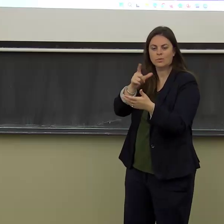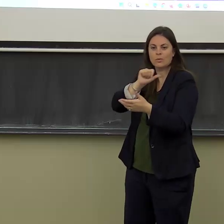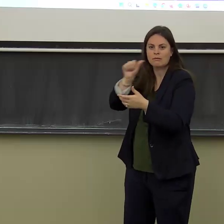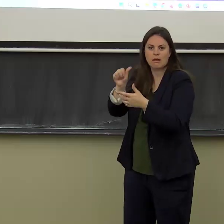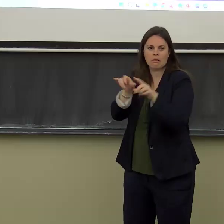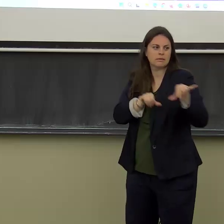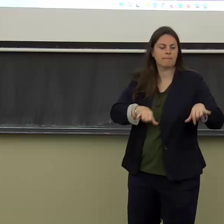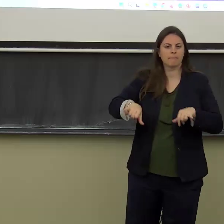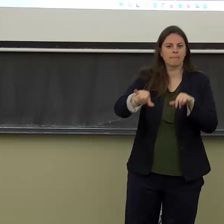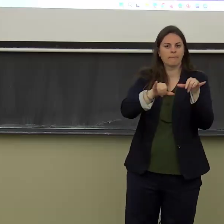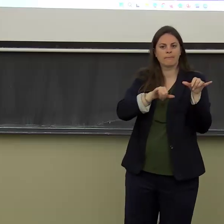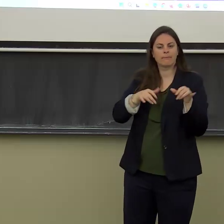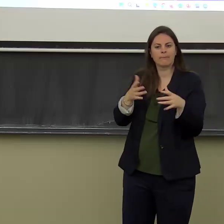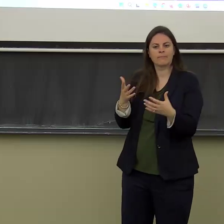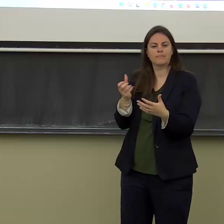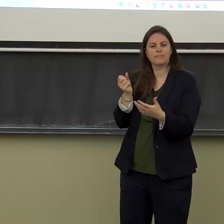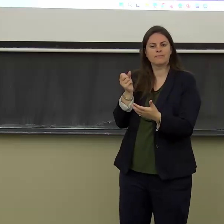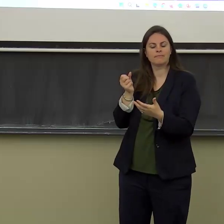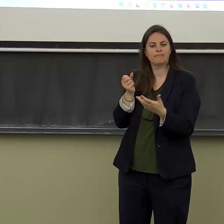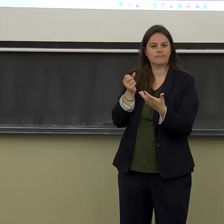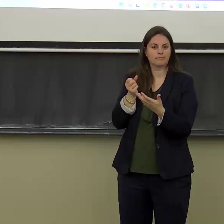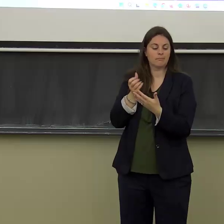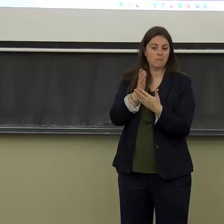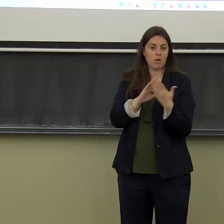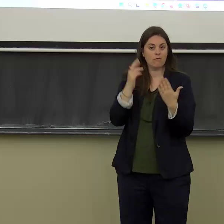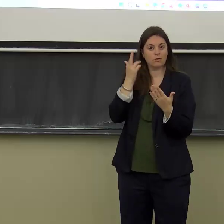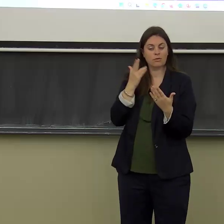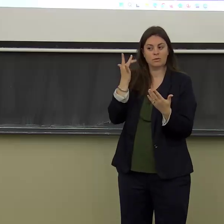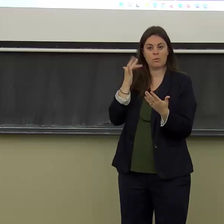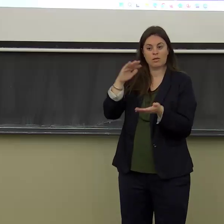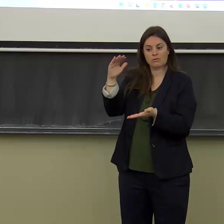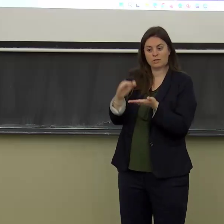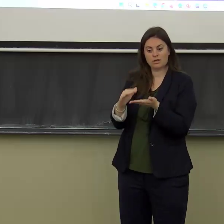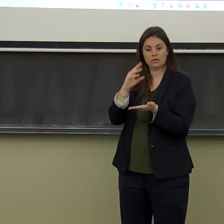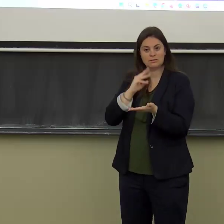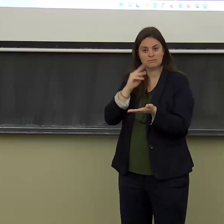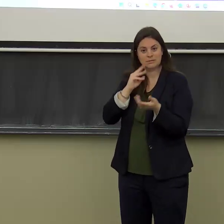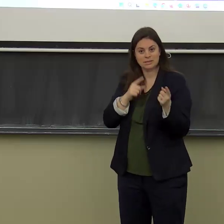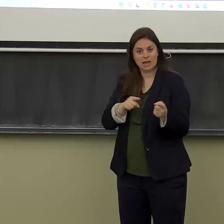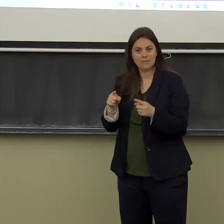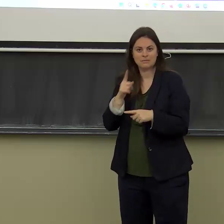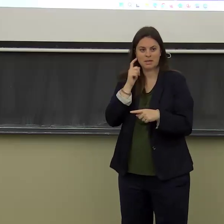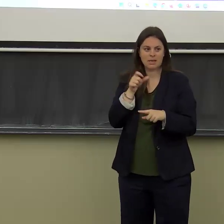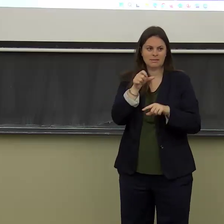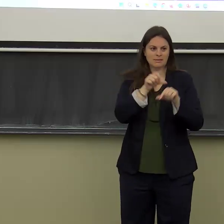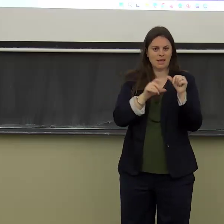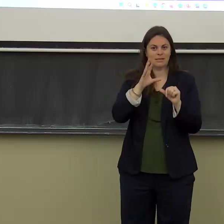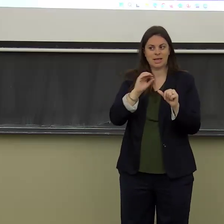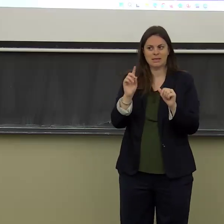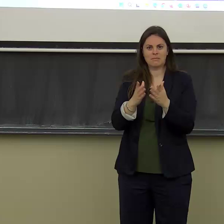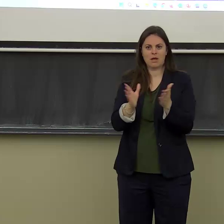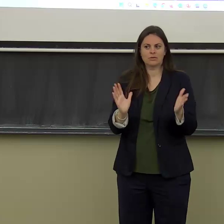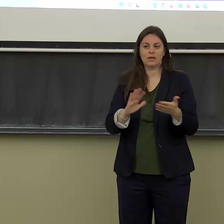in part of why there is that reduction is because science and democracy have